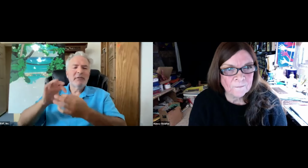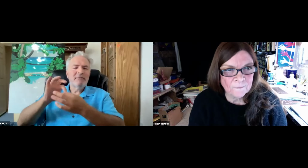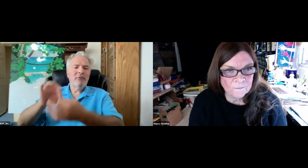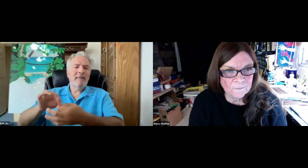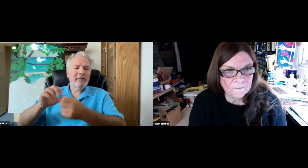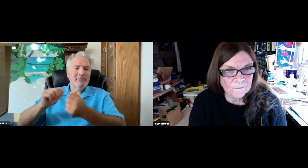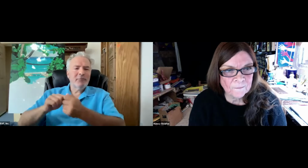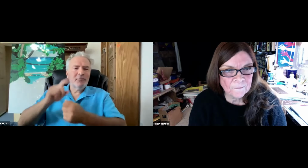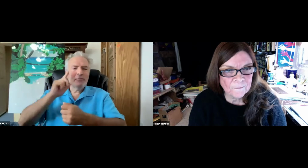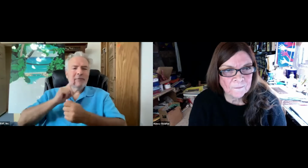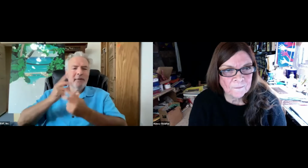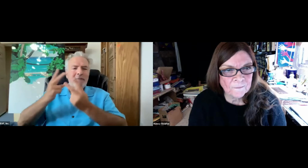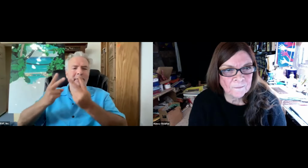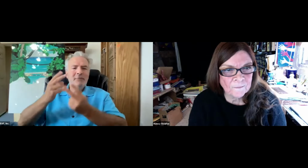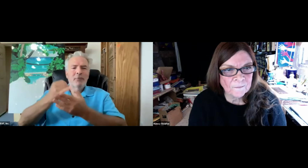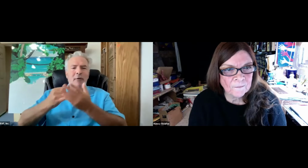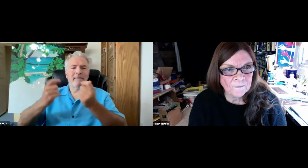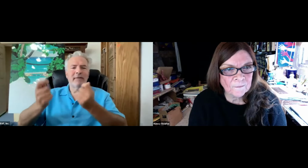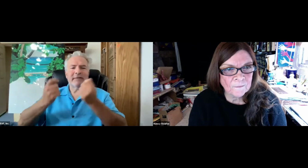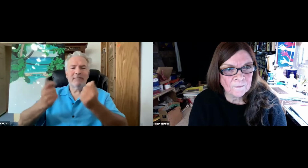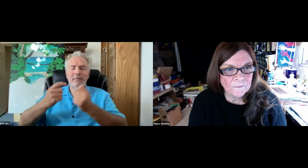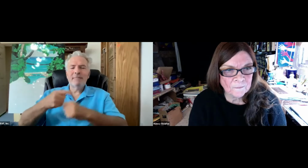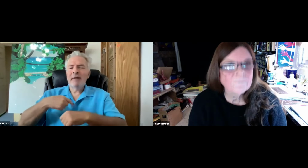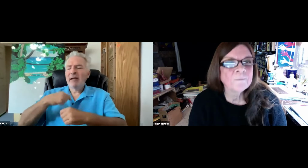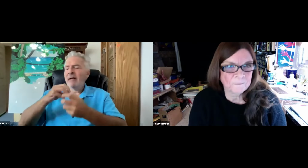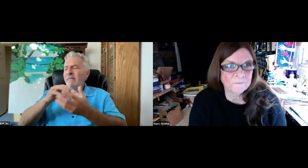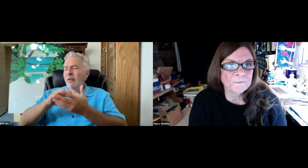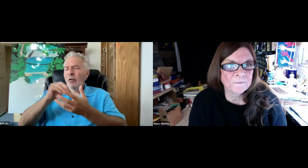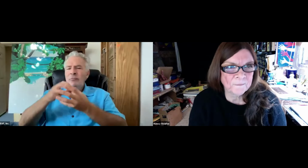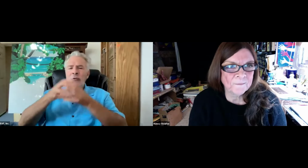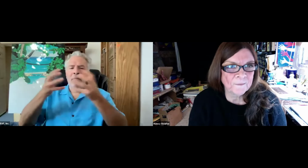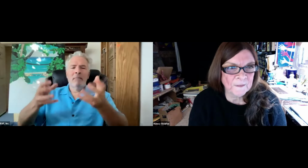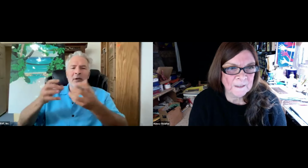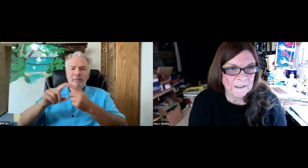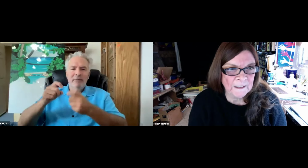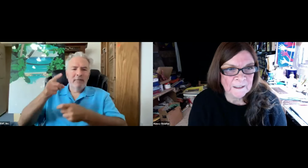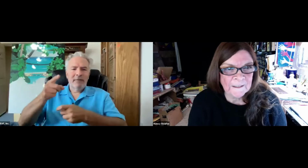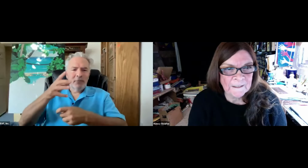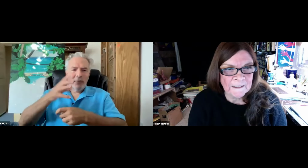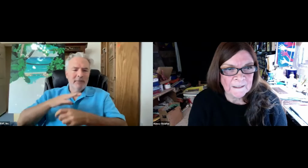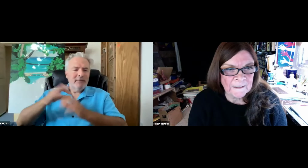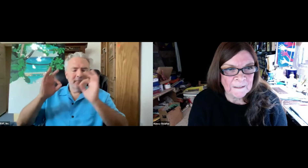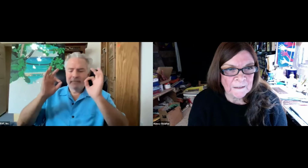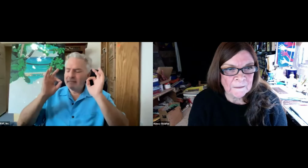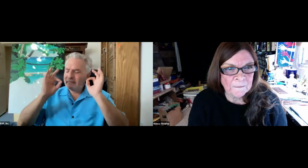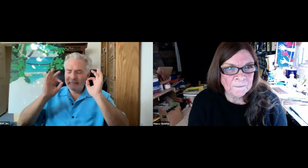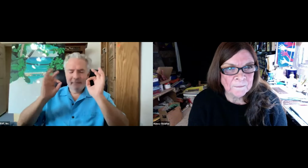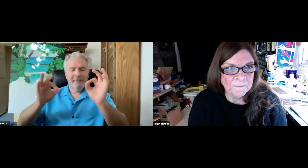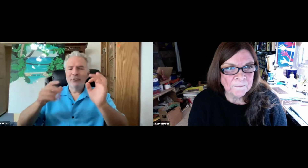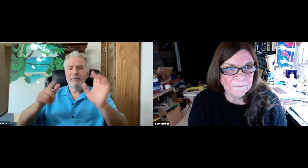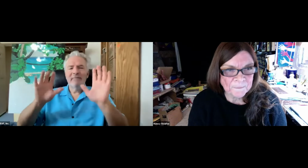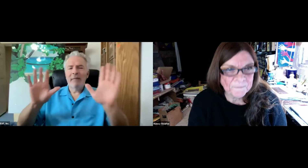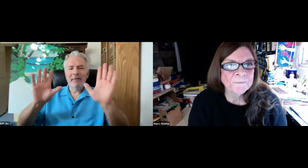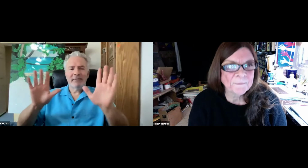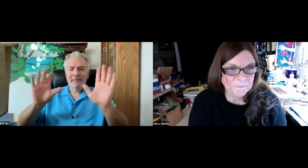in a variety of projects during the last five years. And Nancy's attended the Deaf Visual Arts Festival.